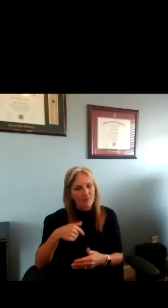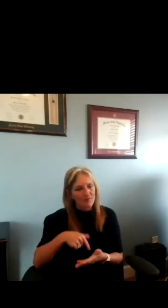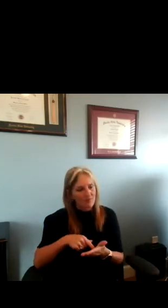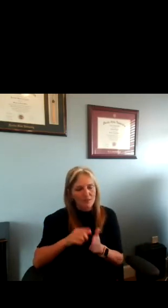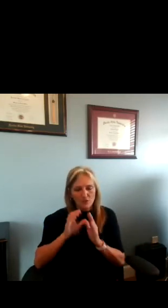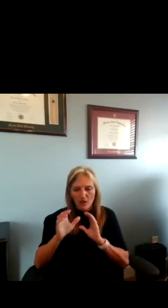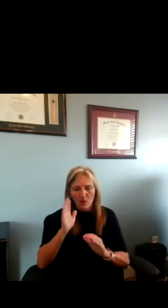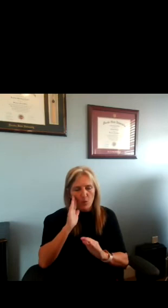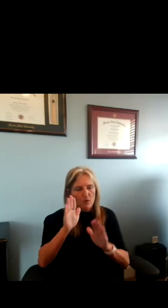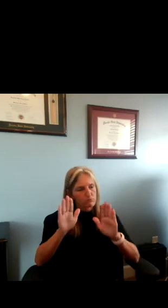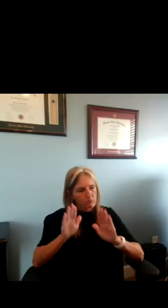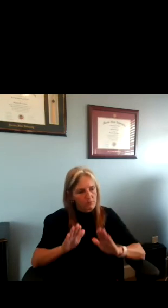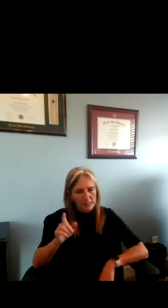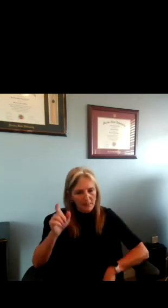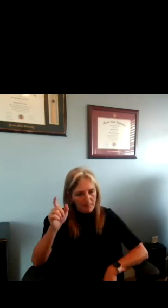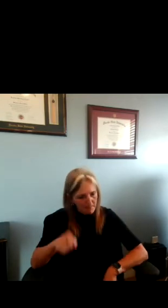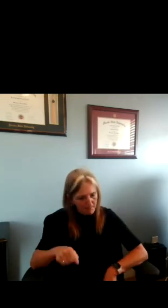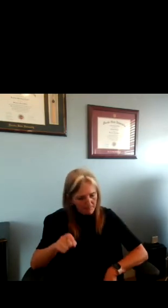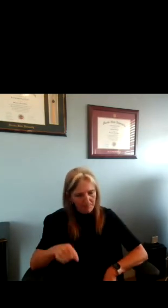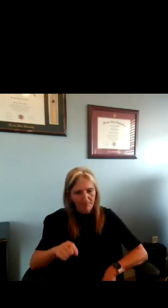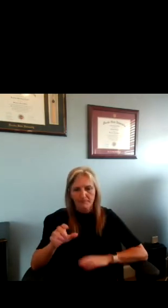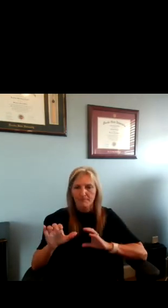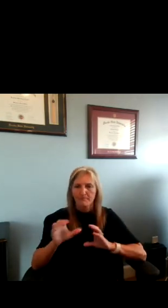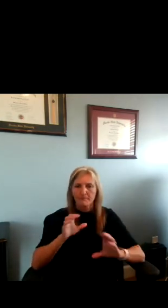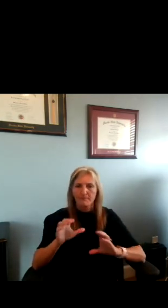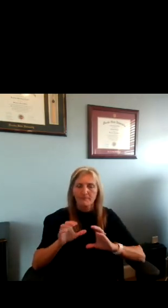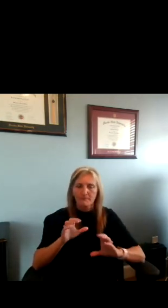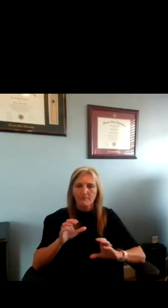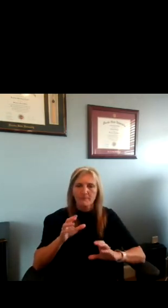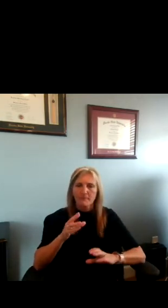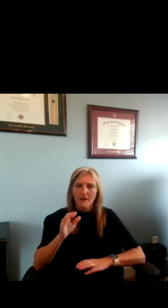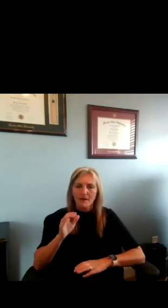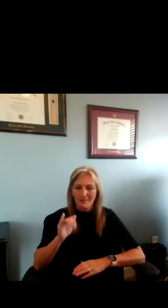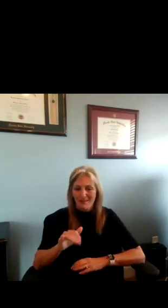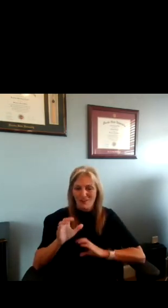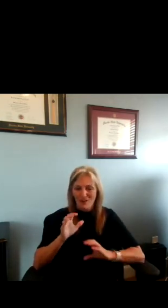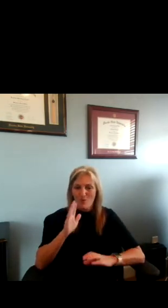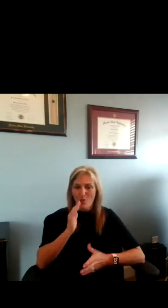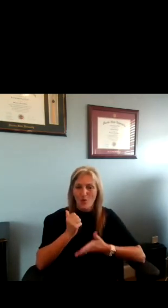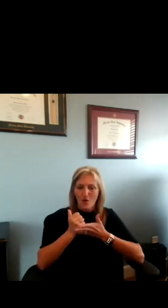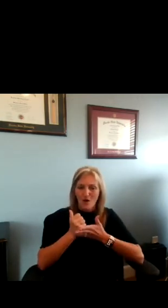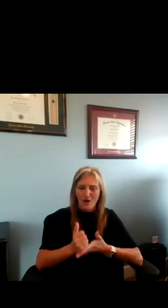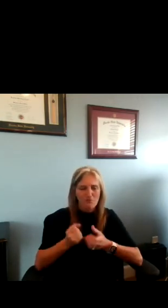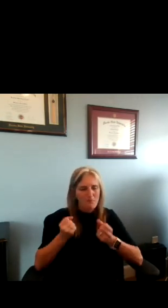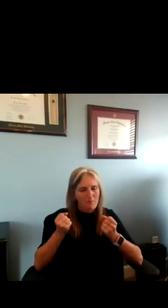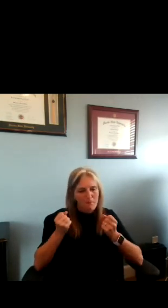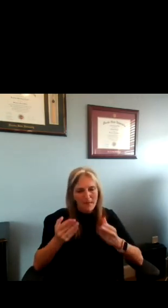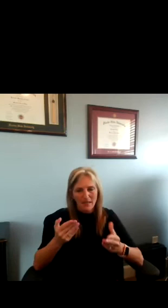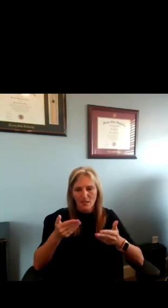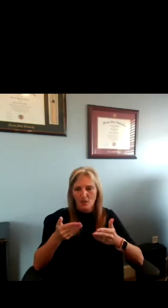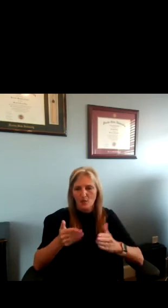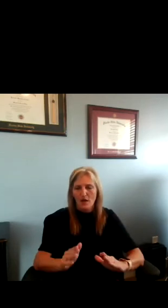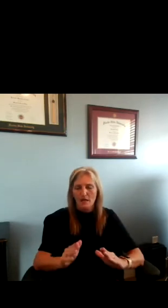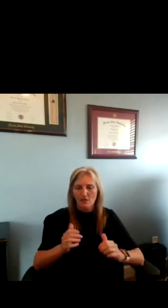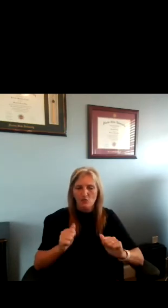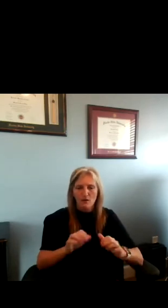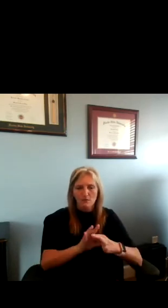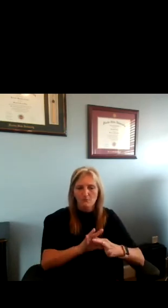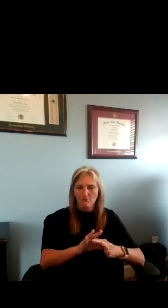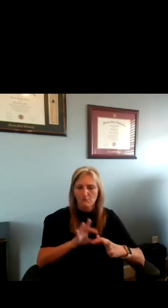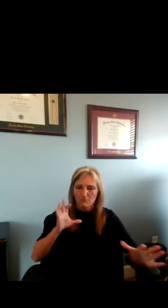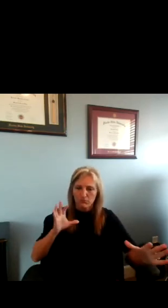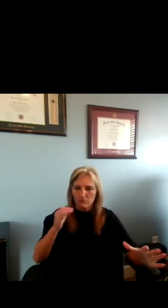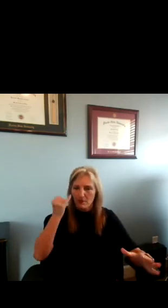today. It's a needed conversation. It is going to help in many ways to disconnect